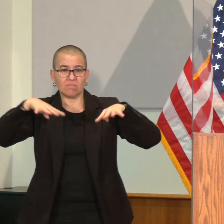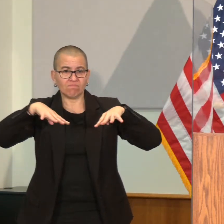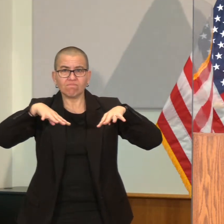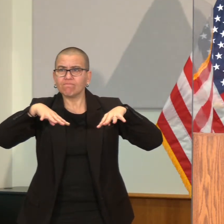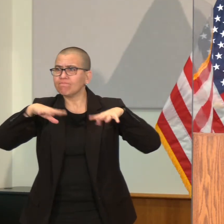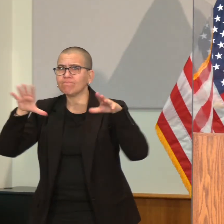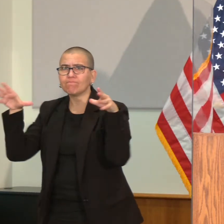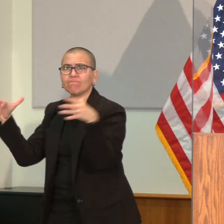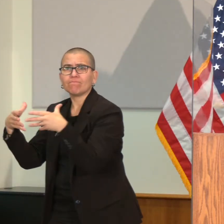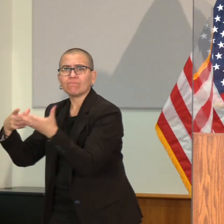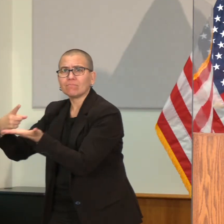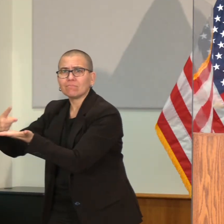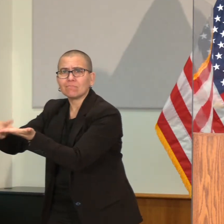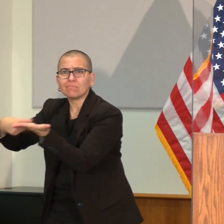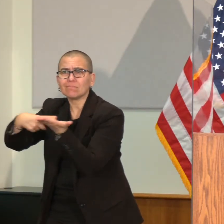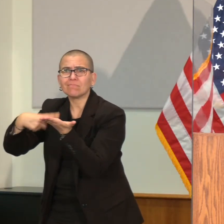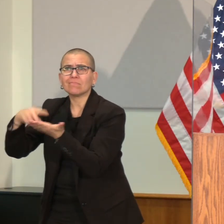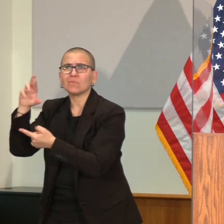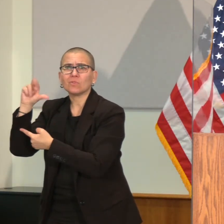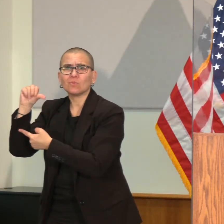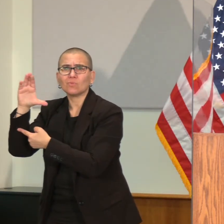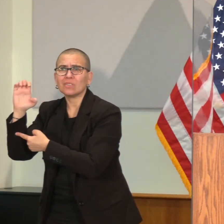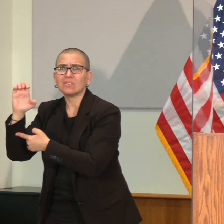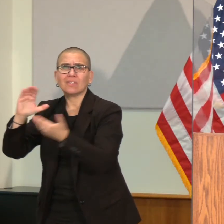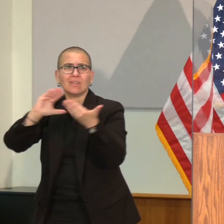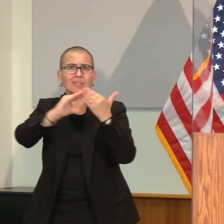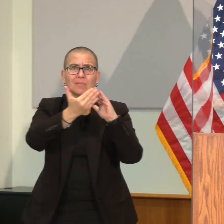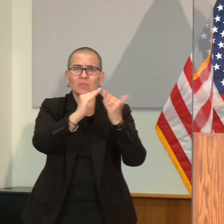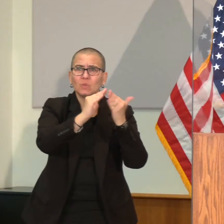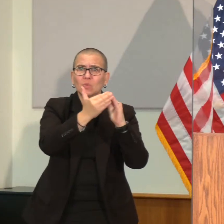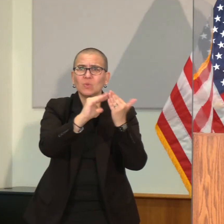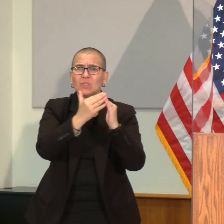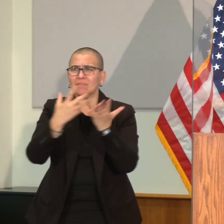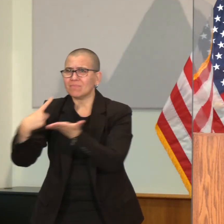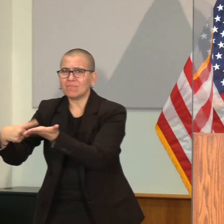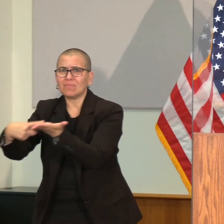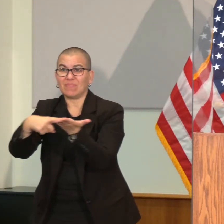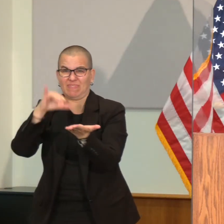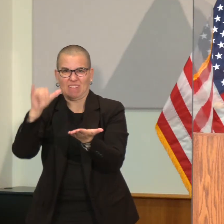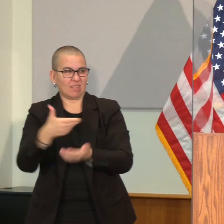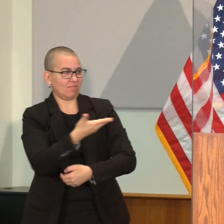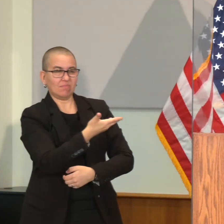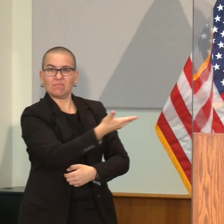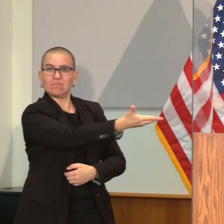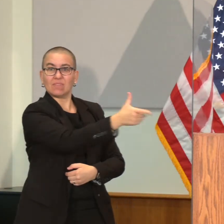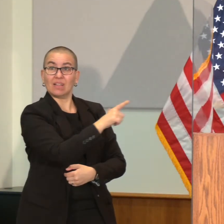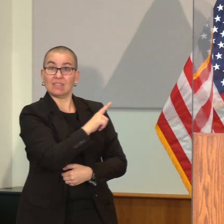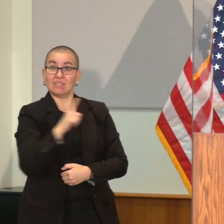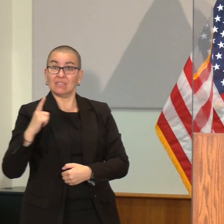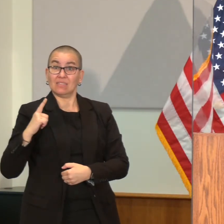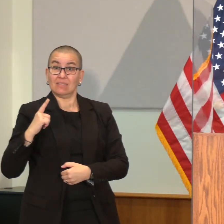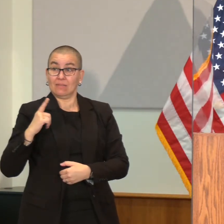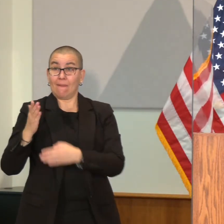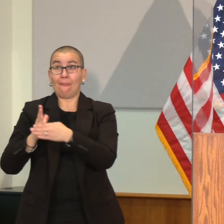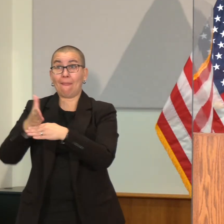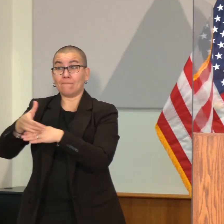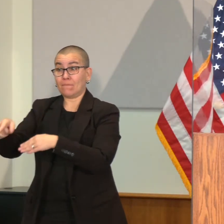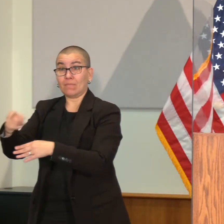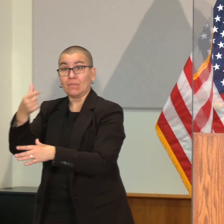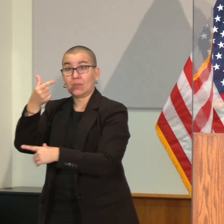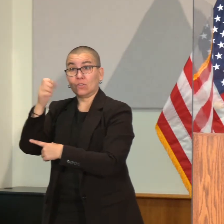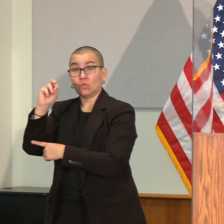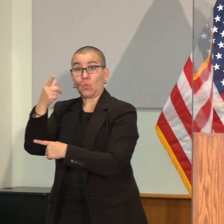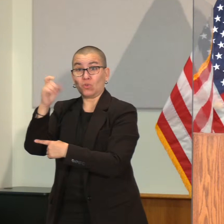community. And these legislators are the legislators who worked last summer after the death of George Floyd and